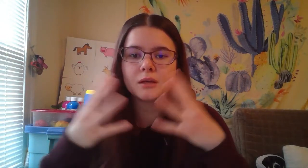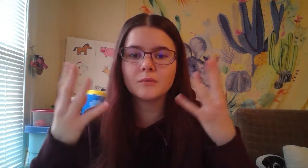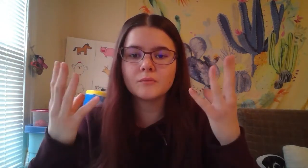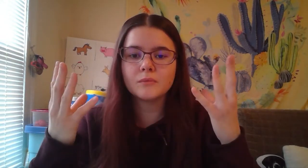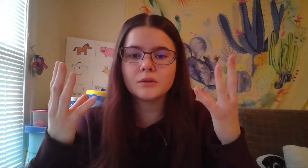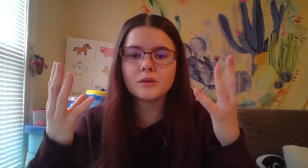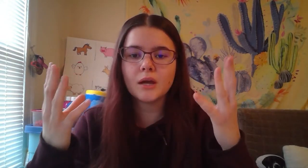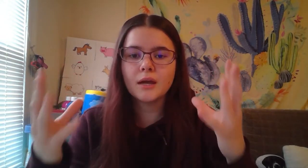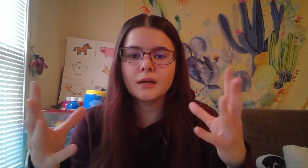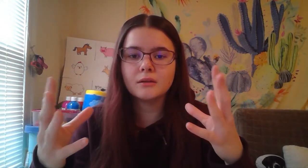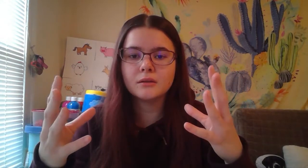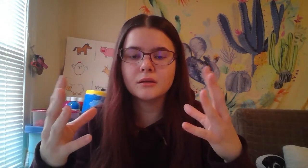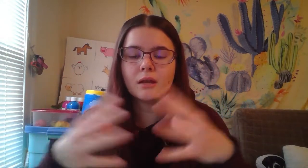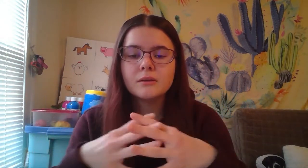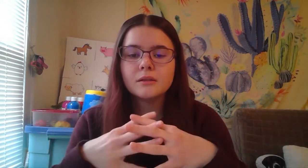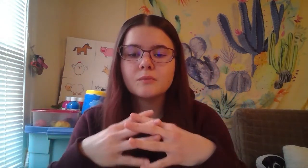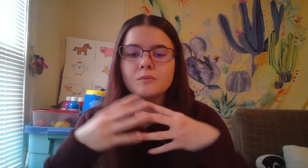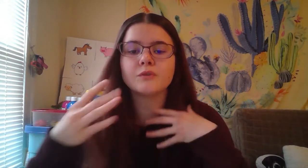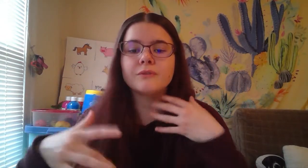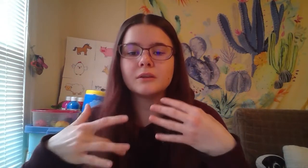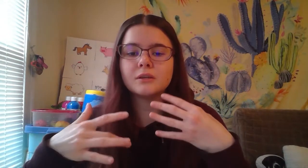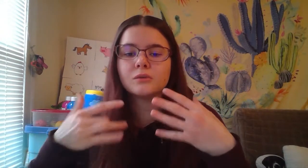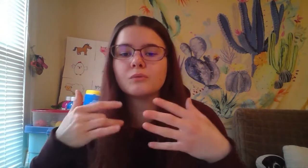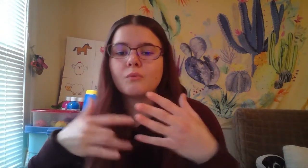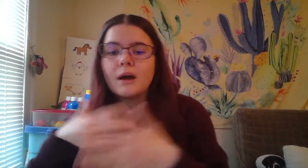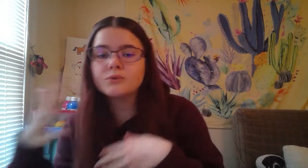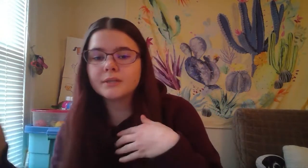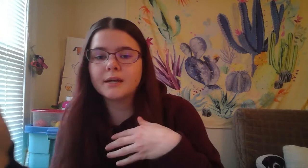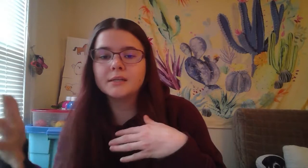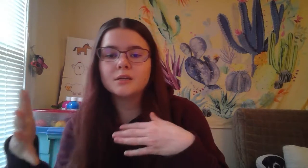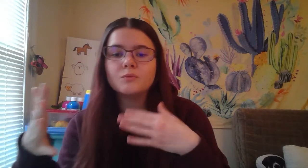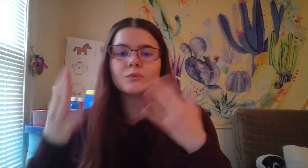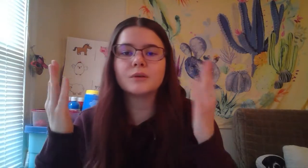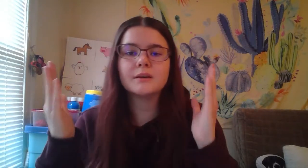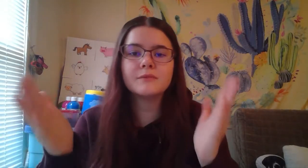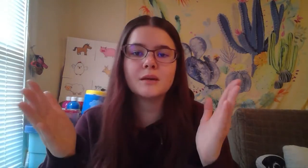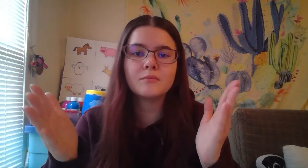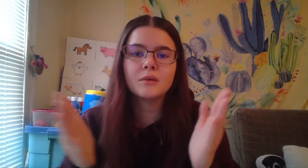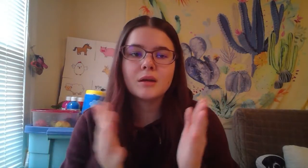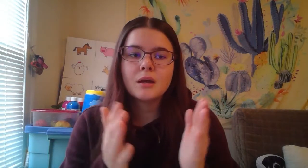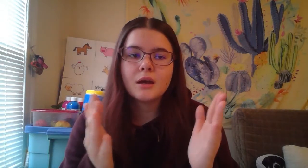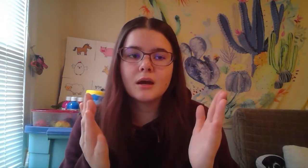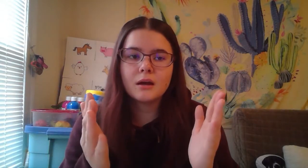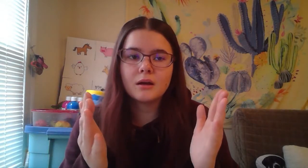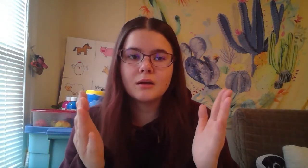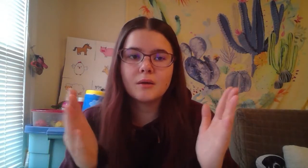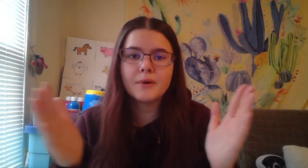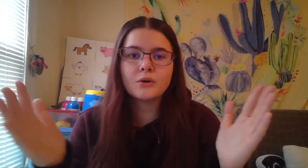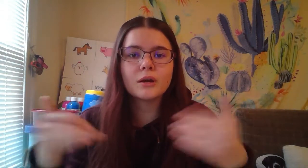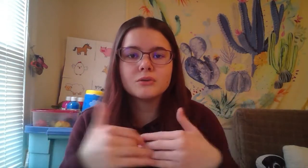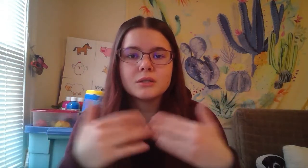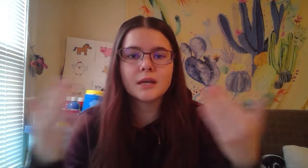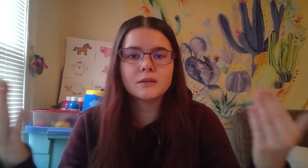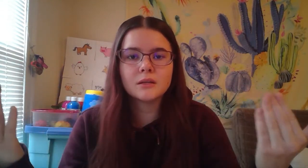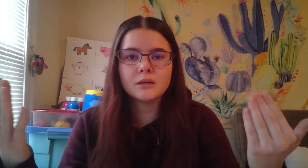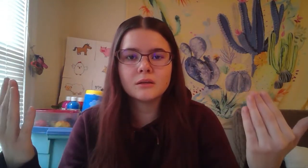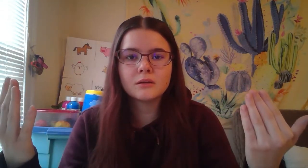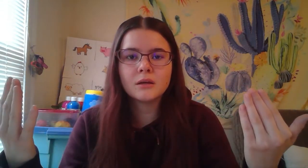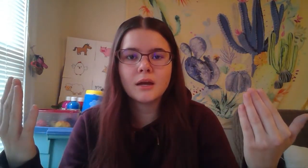them and telling them your feelings while signing will give them a better understanding,